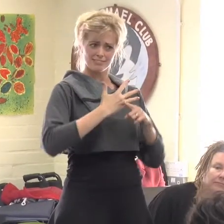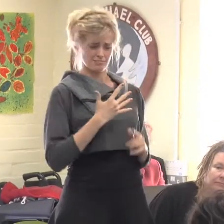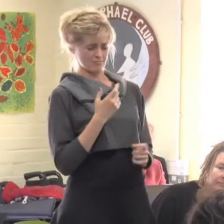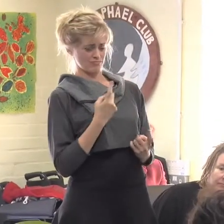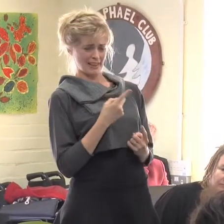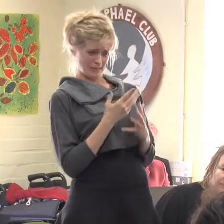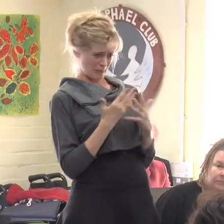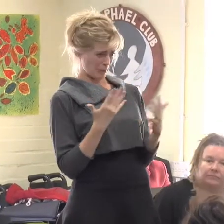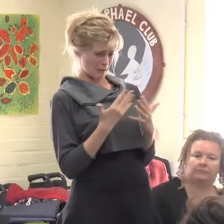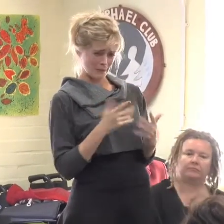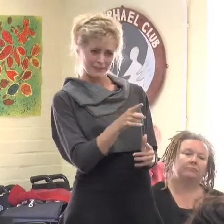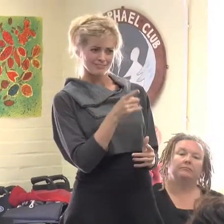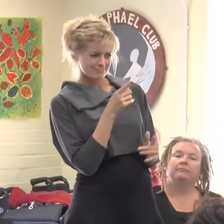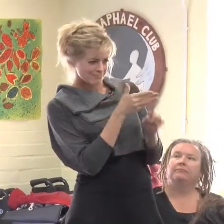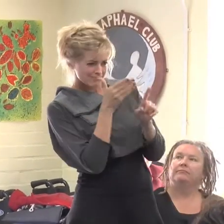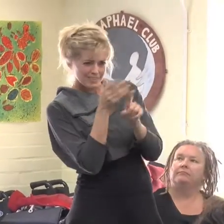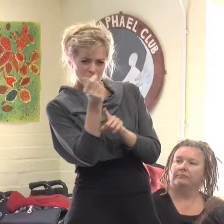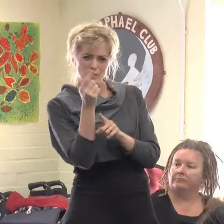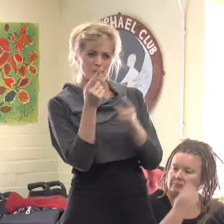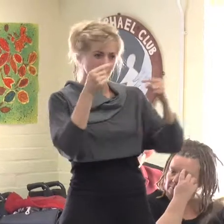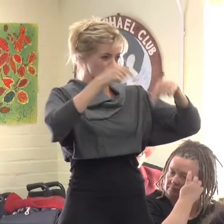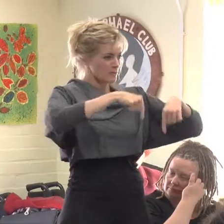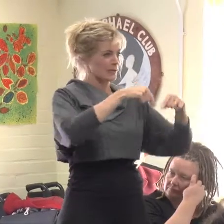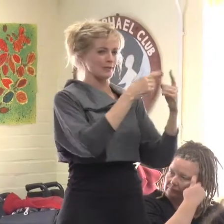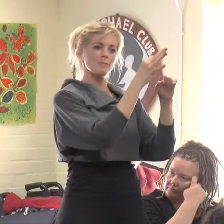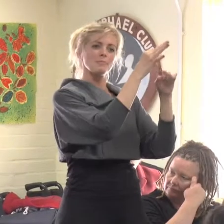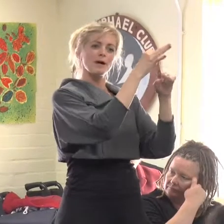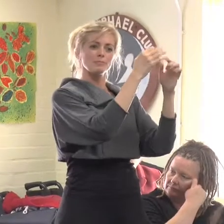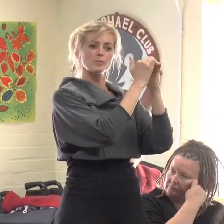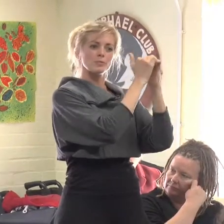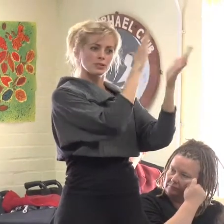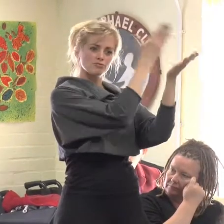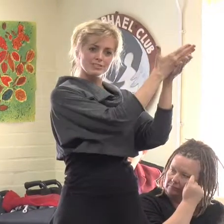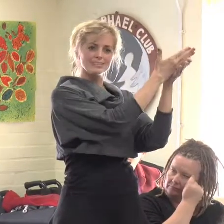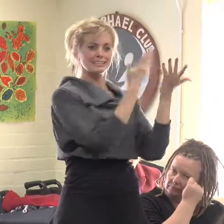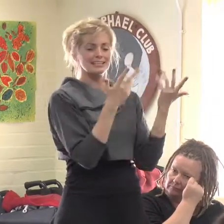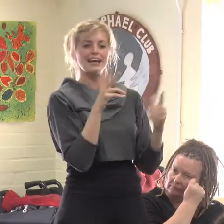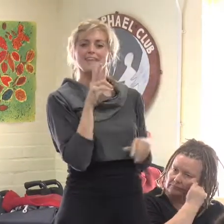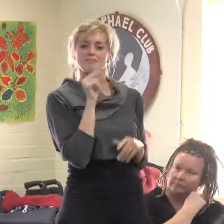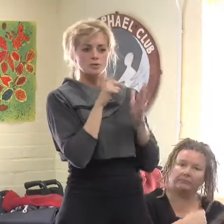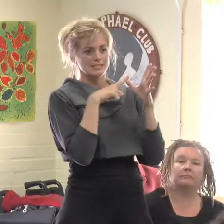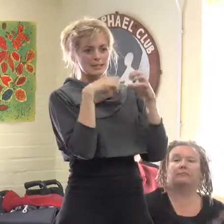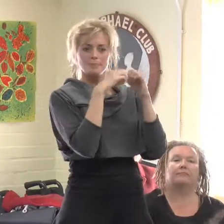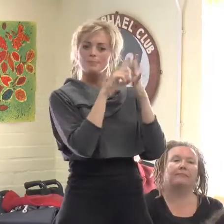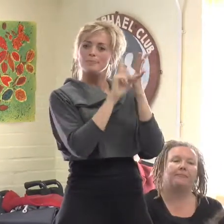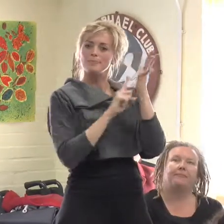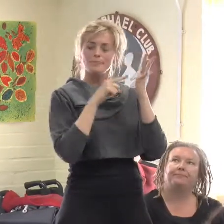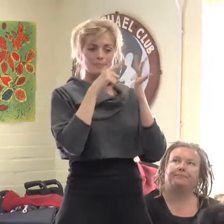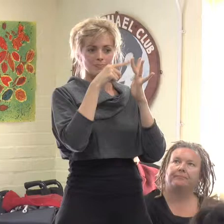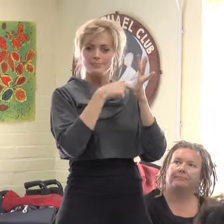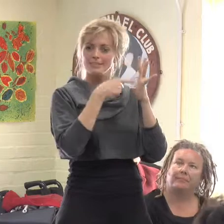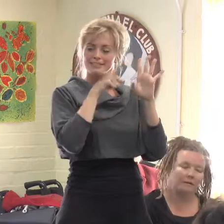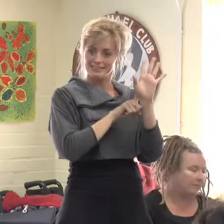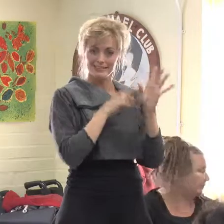good to see so many familiar faces from the Papworth Trust, from Voiceability, from the LifeWorks campaign we successfully ran, and many